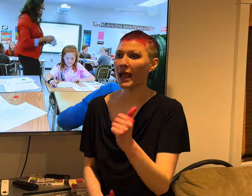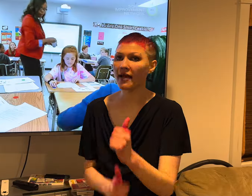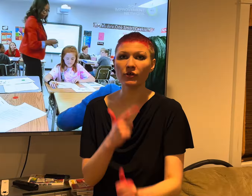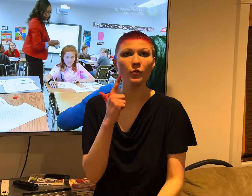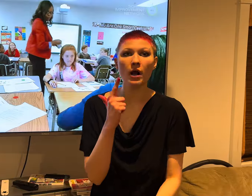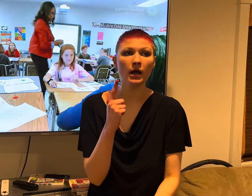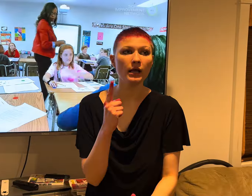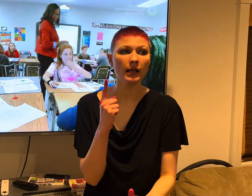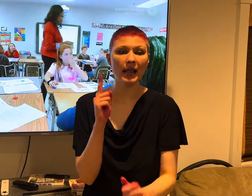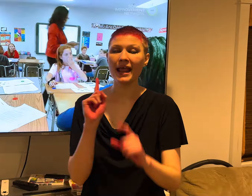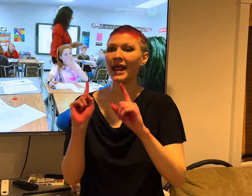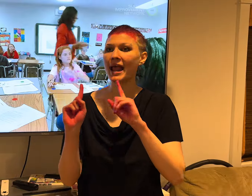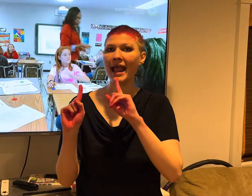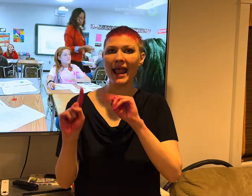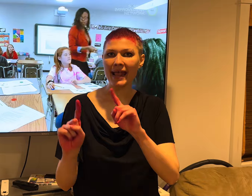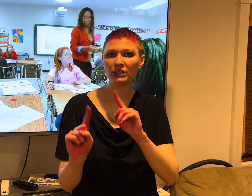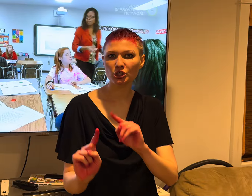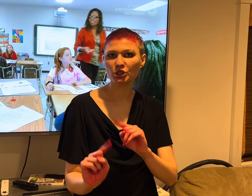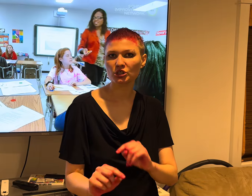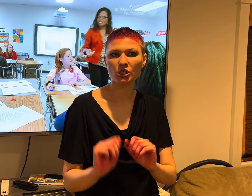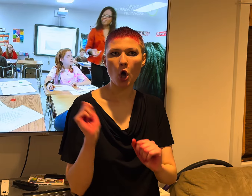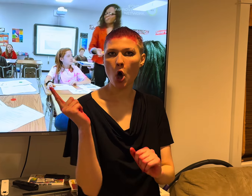group member cannot answer it, or you can see that he